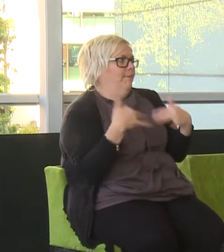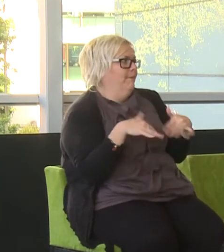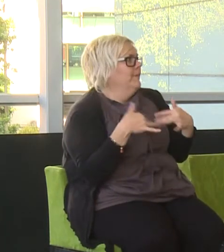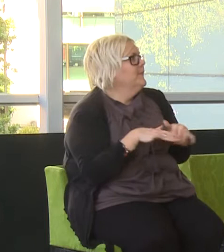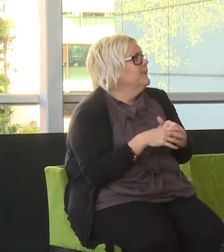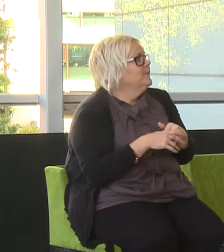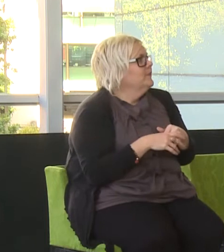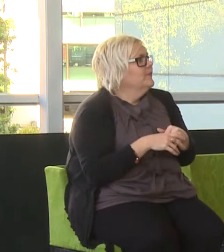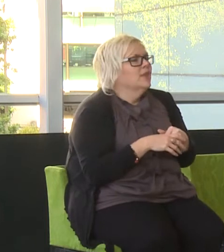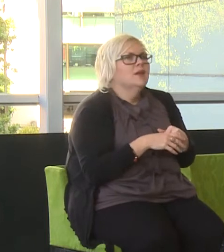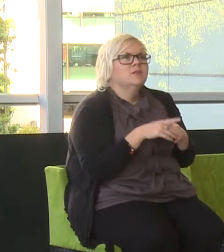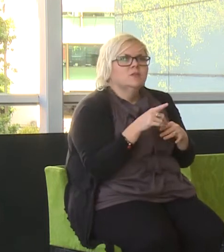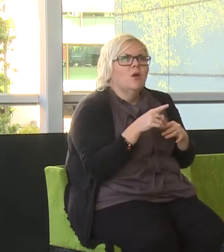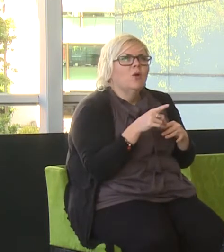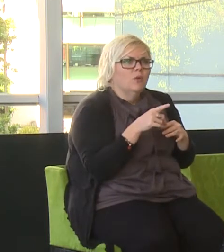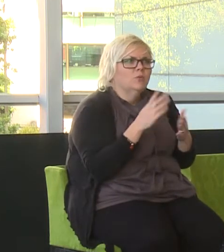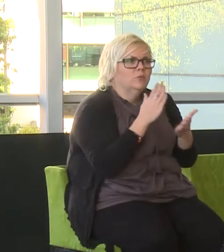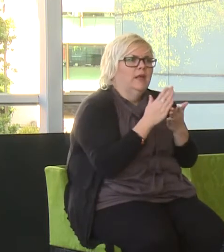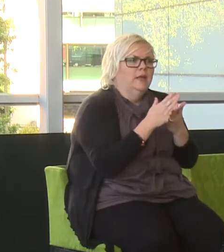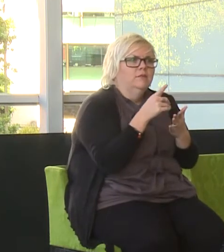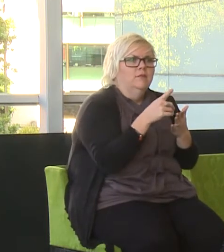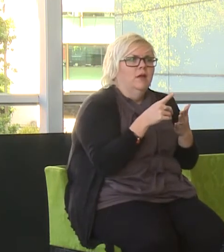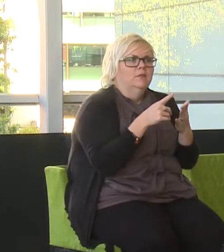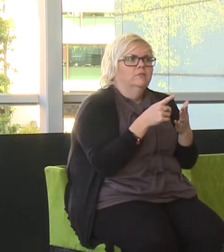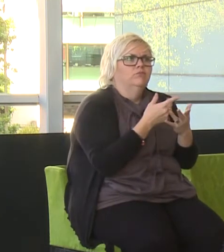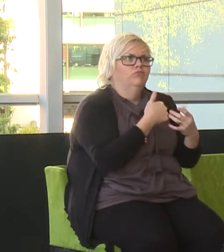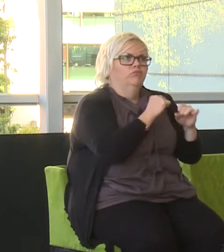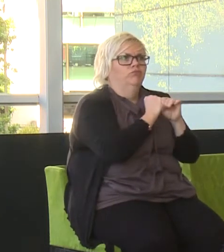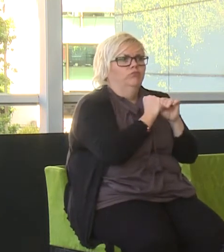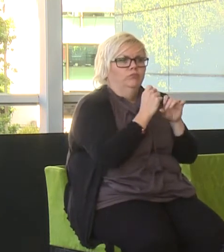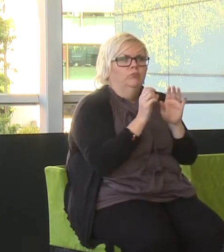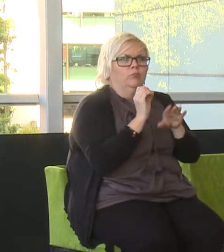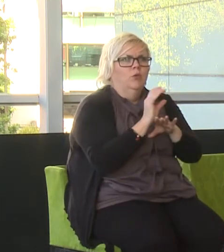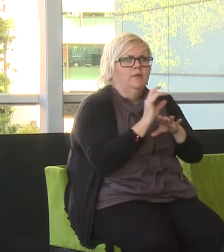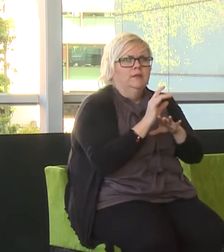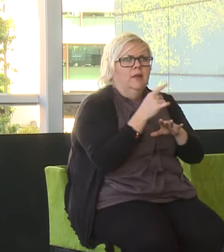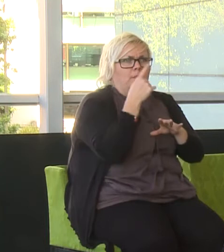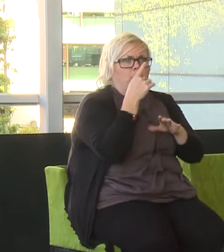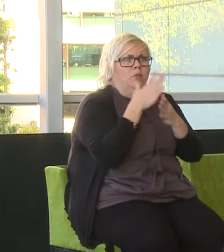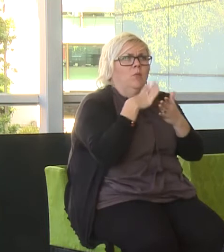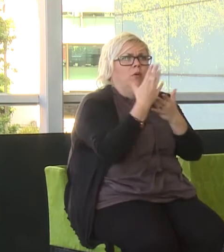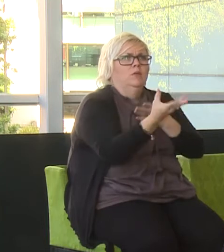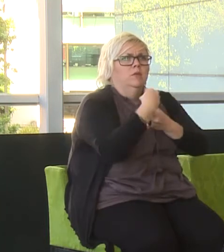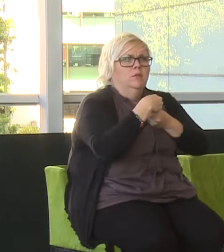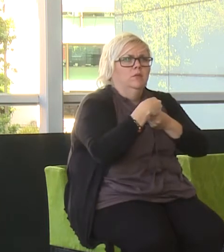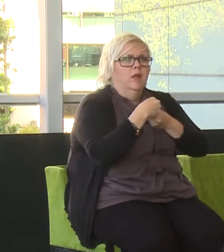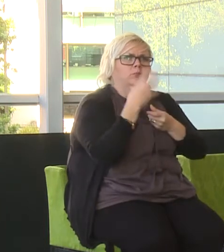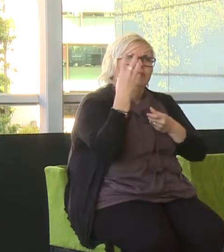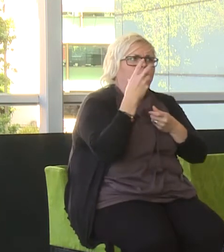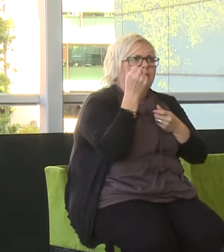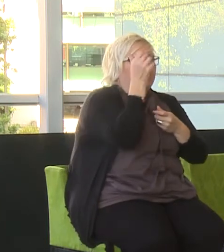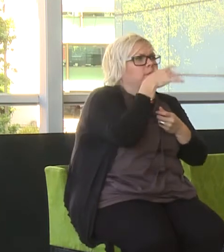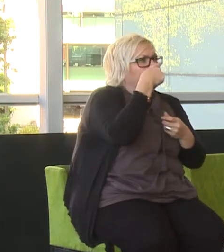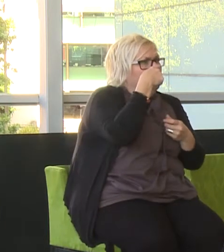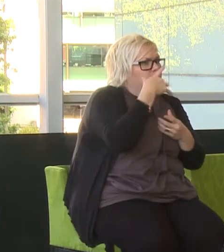So by now, superhero movies were really coming into their own genre, and big names all wanted to be part of it. So I was really